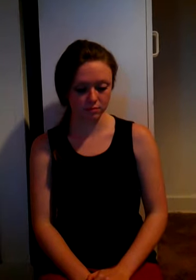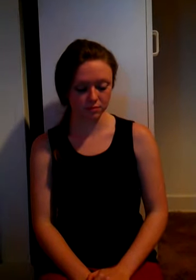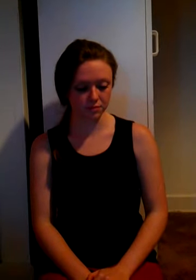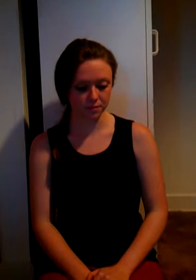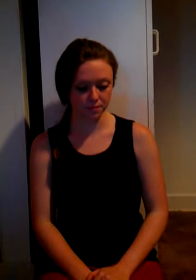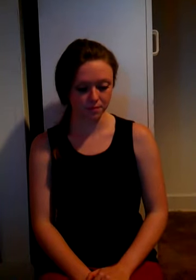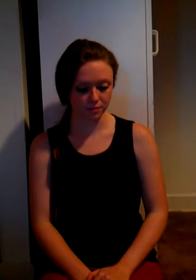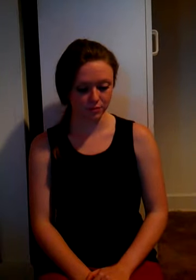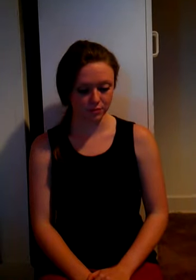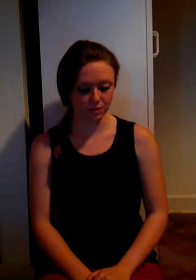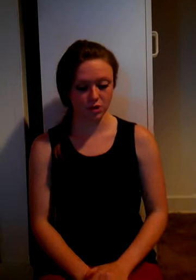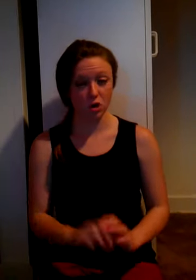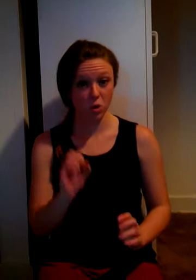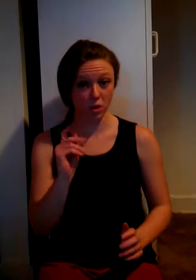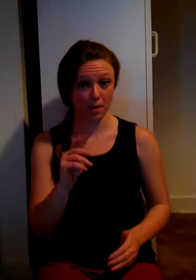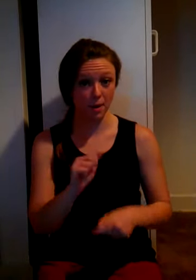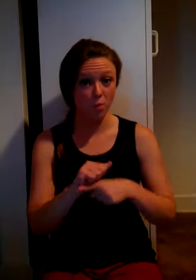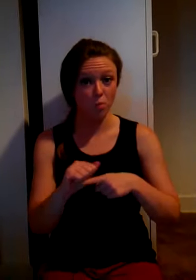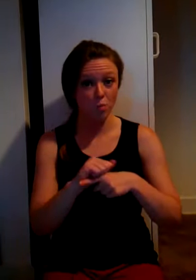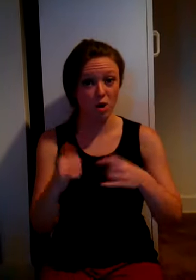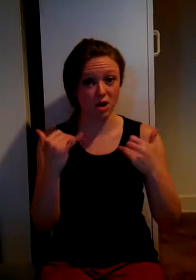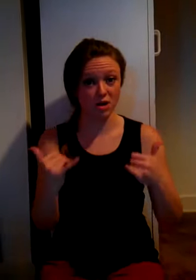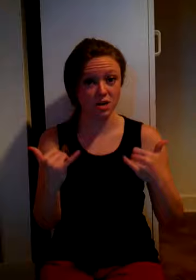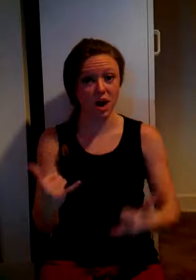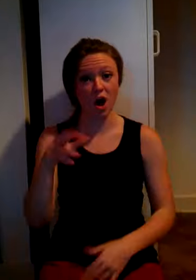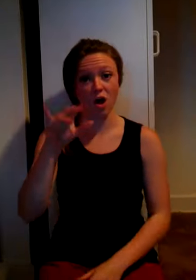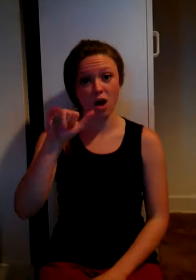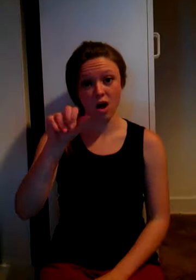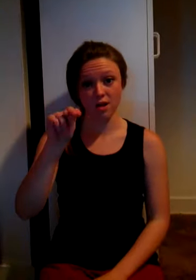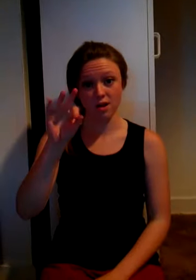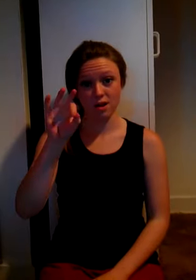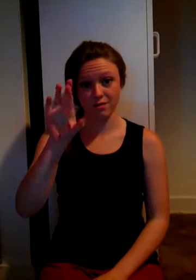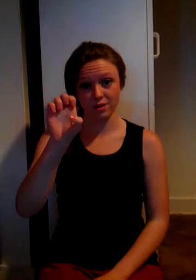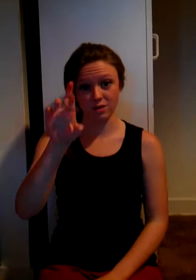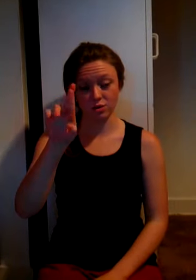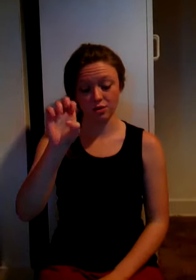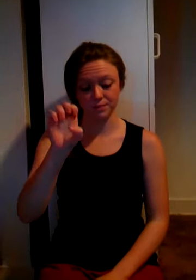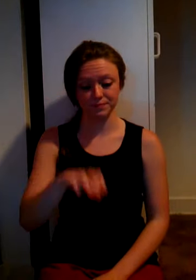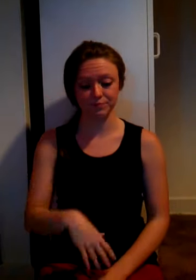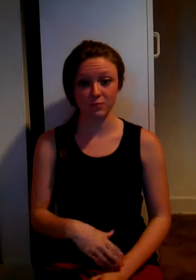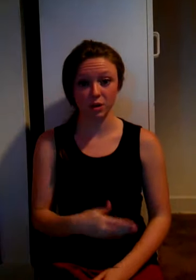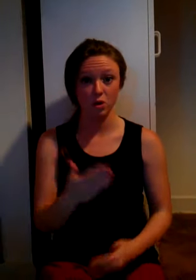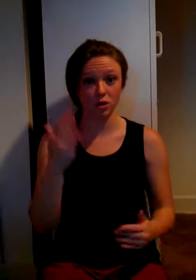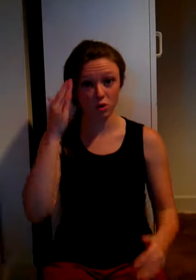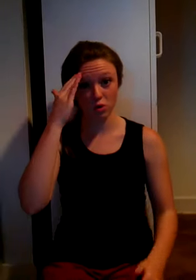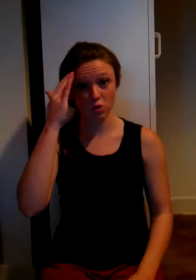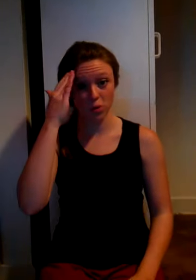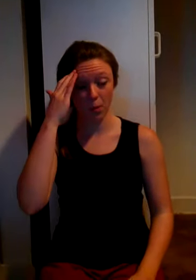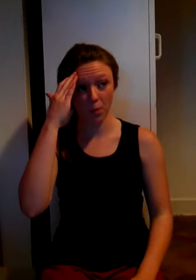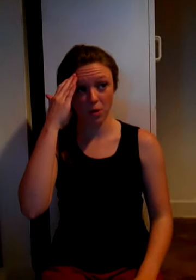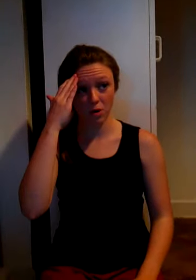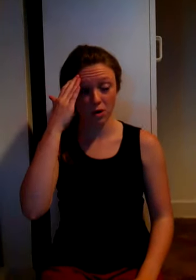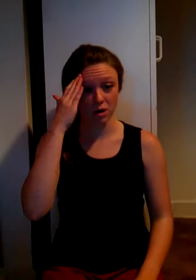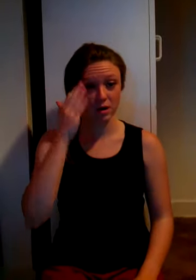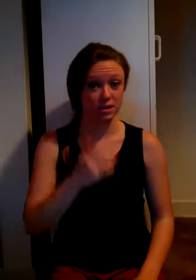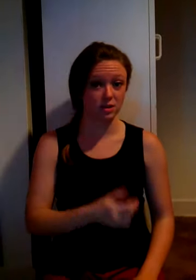Let's do a little bit of inferring, okay? Using the things we know and the text clues that the author left us. first of